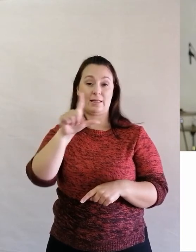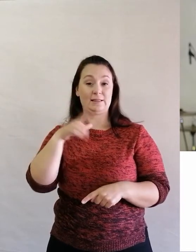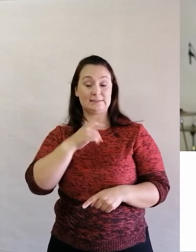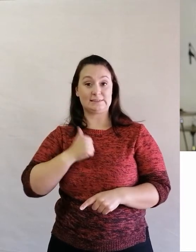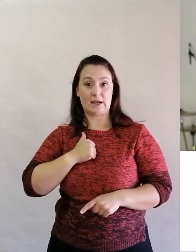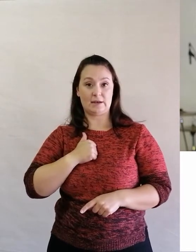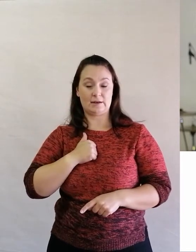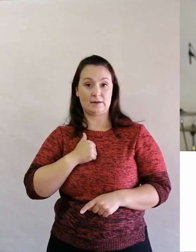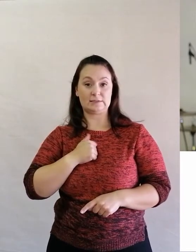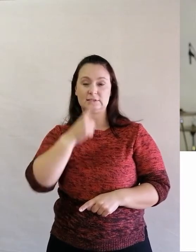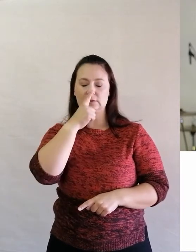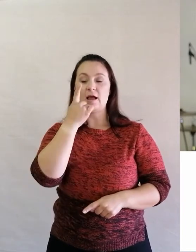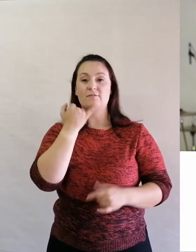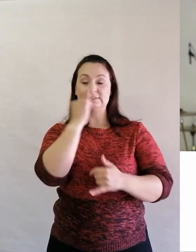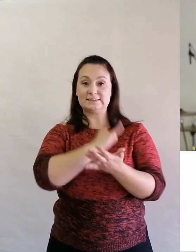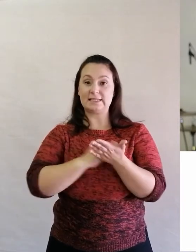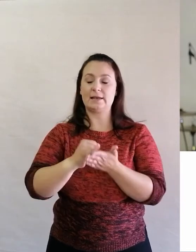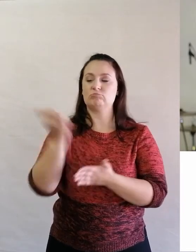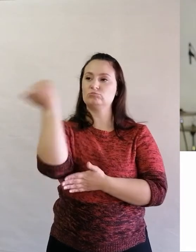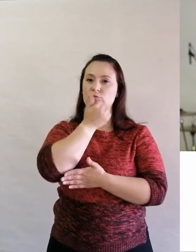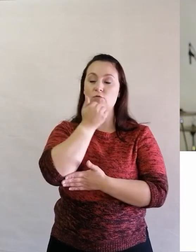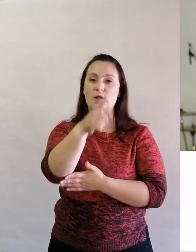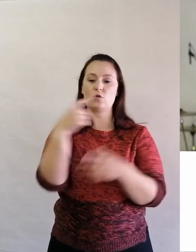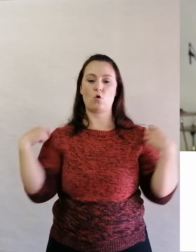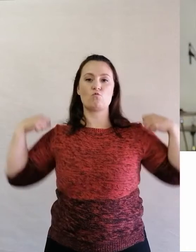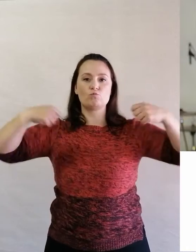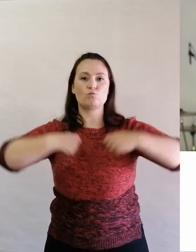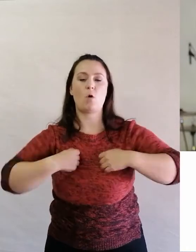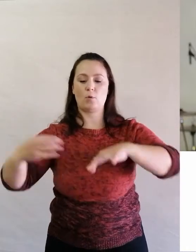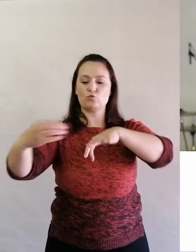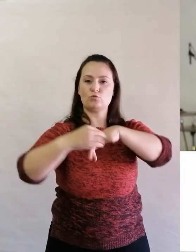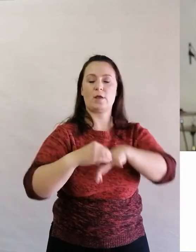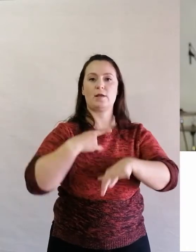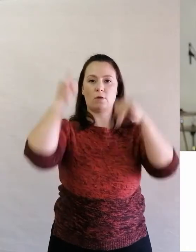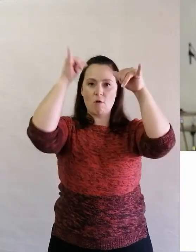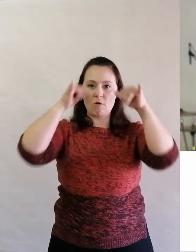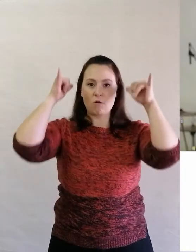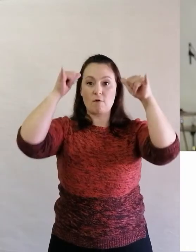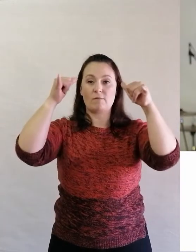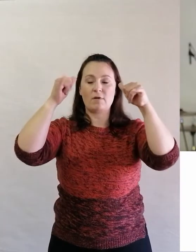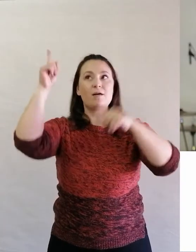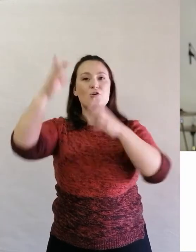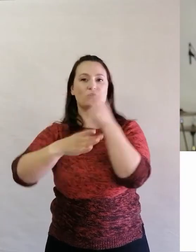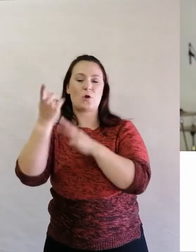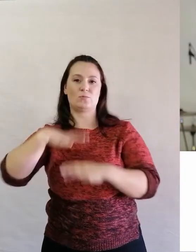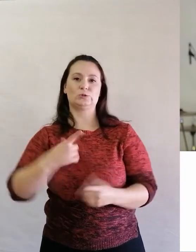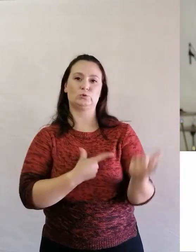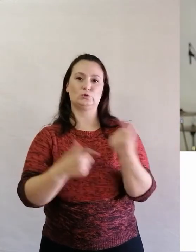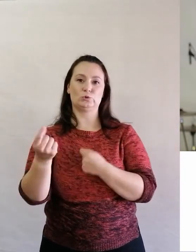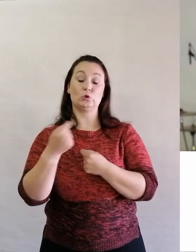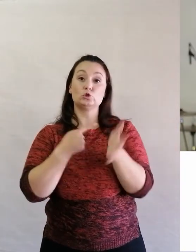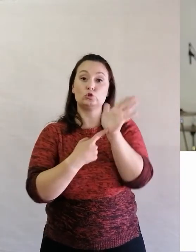said, bring the robe, bring the sandals, bring the ring, kill the fattened calf. And that's God. God wants to show us